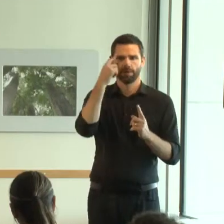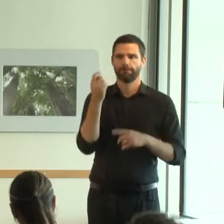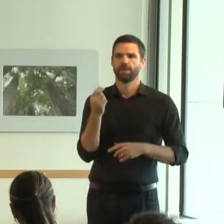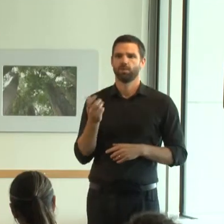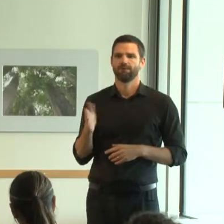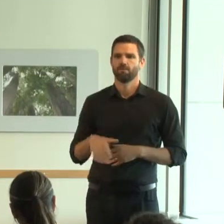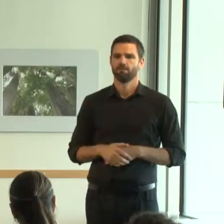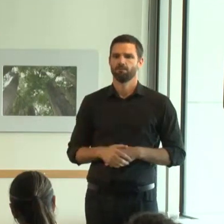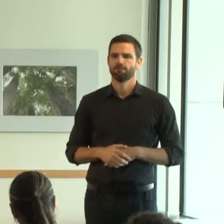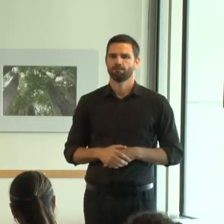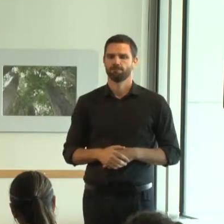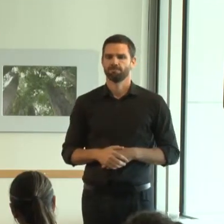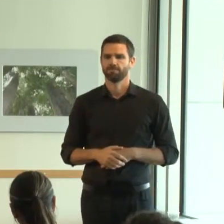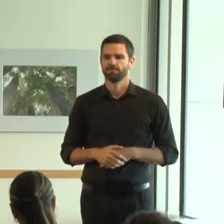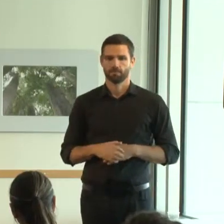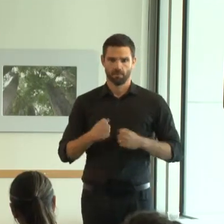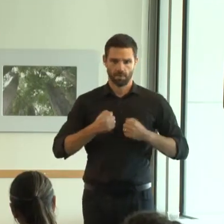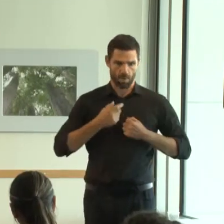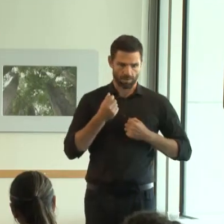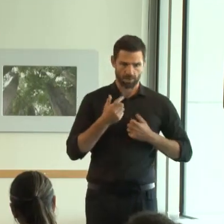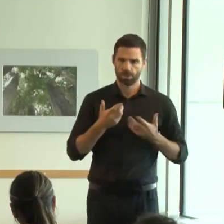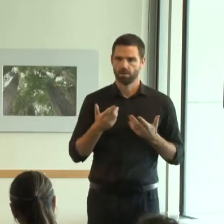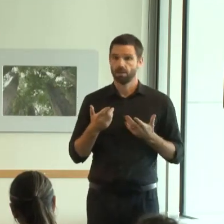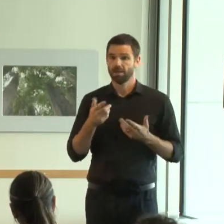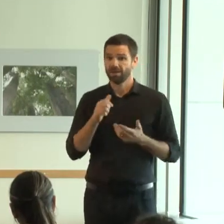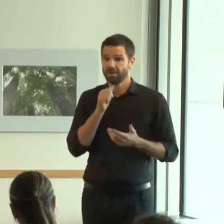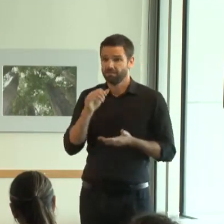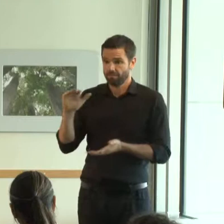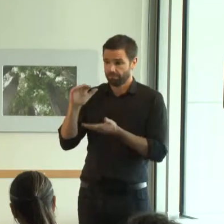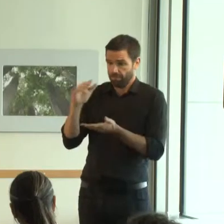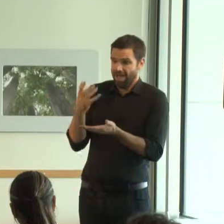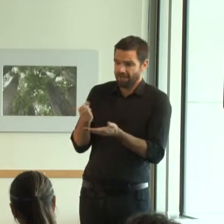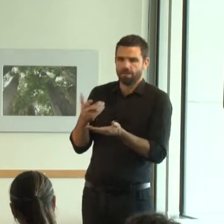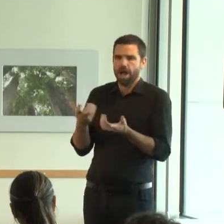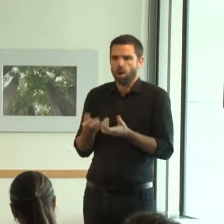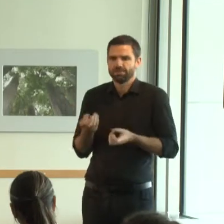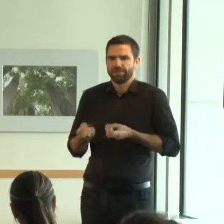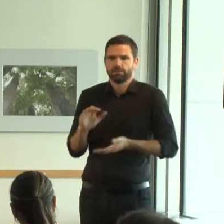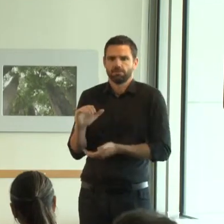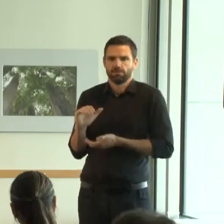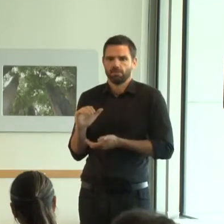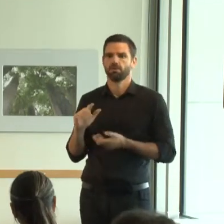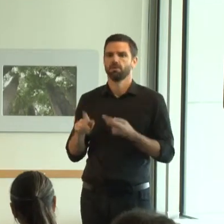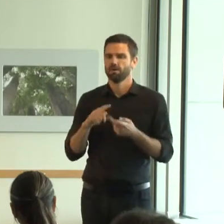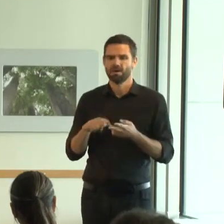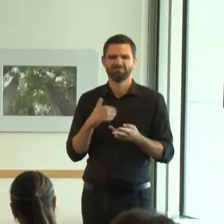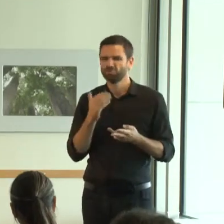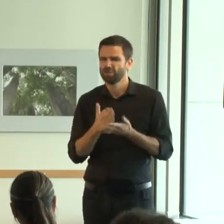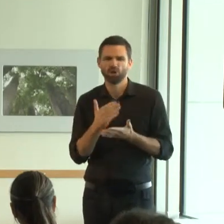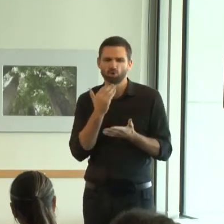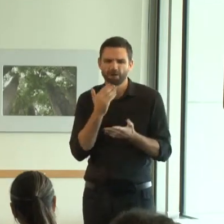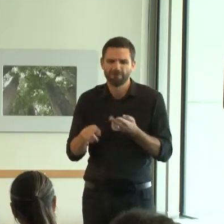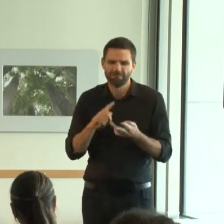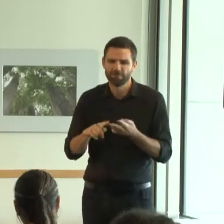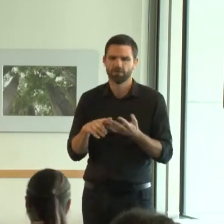coming from? If it's there, how do we spend it? It's not quite enough to kind of go around and get the job done properly. So in